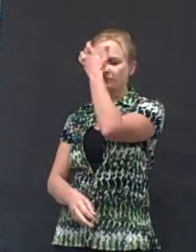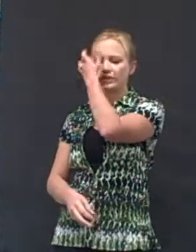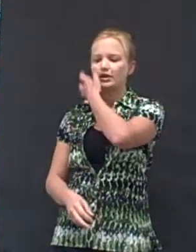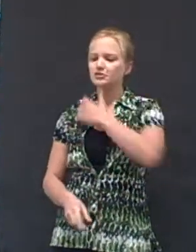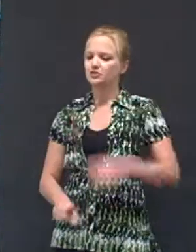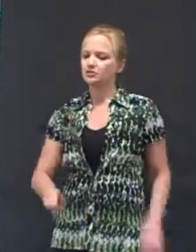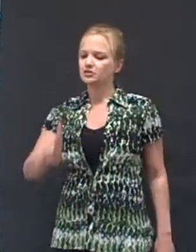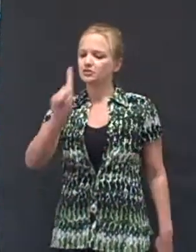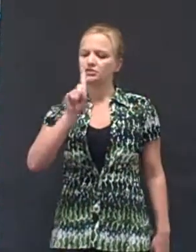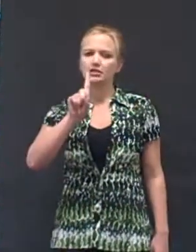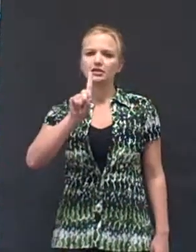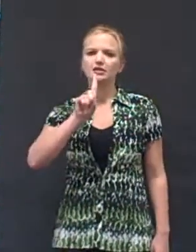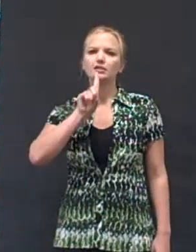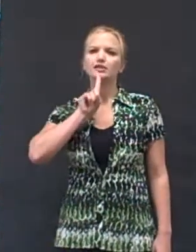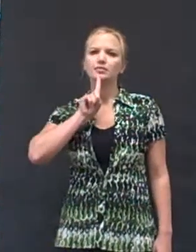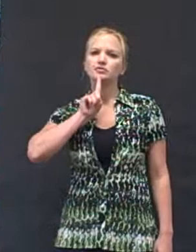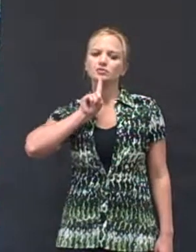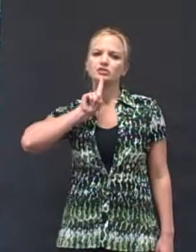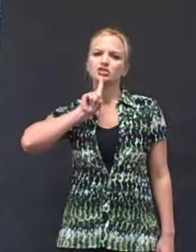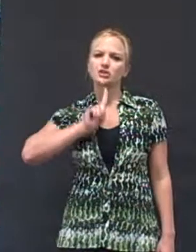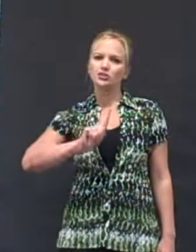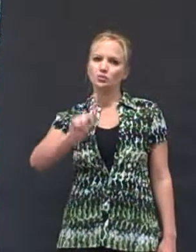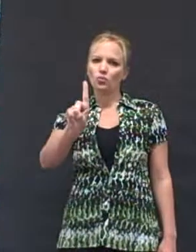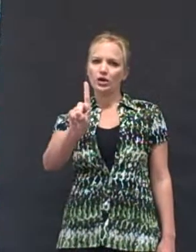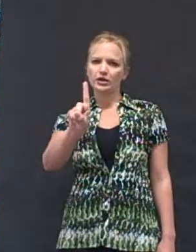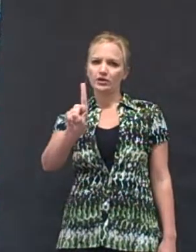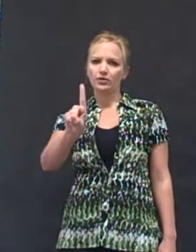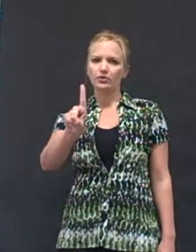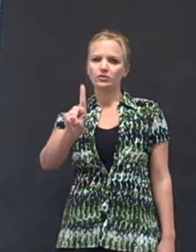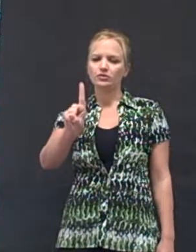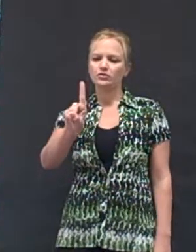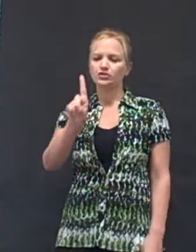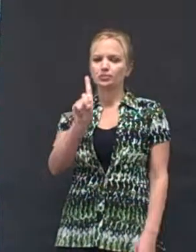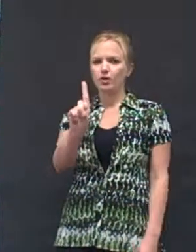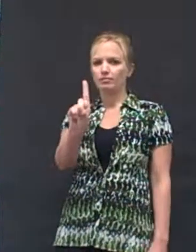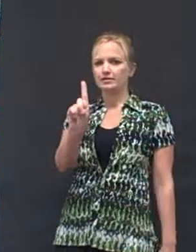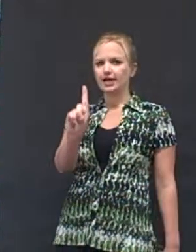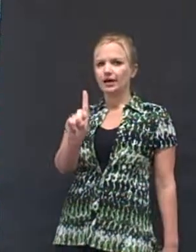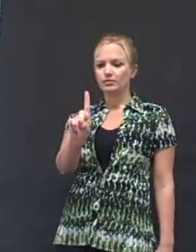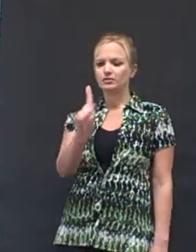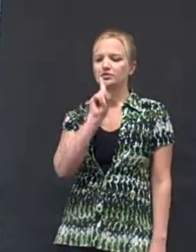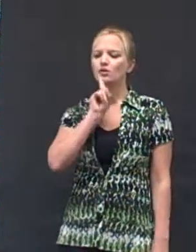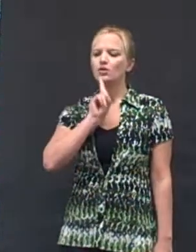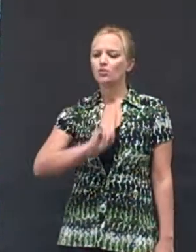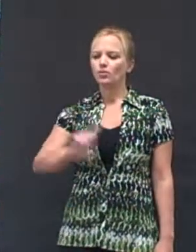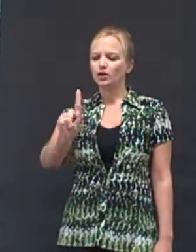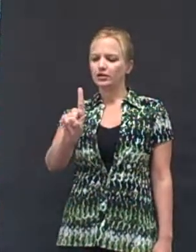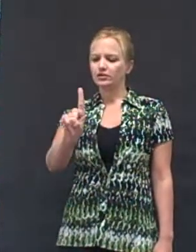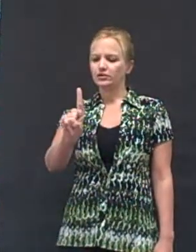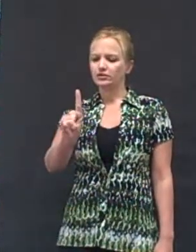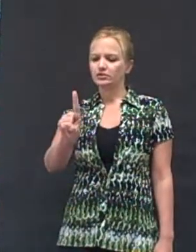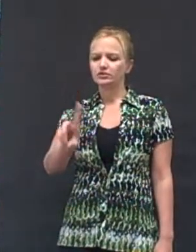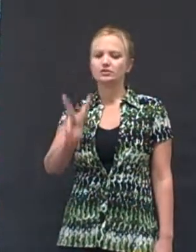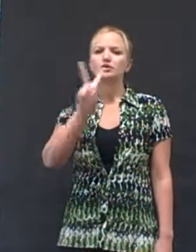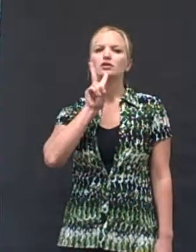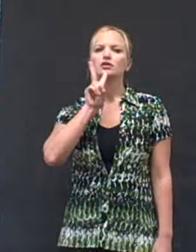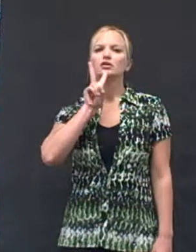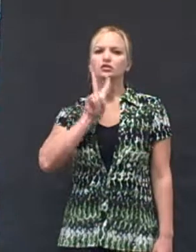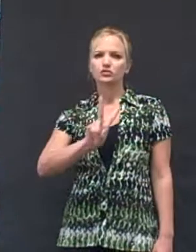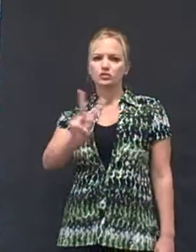of our age numbers, you see it comes from your chin, 1 year old. Notice your palm is out. 1 year old.